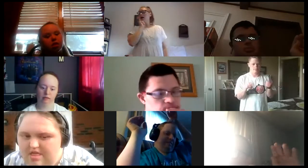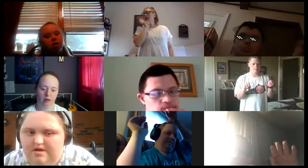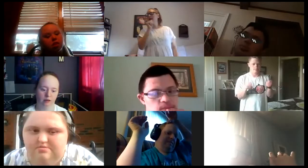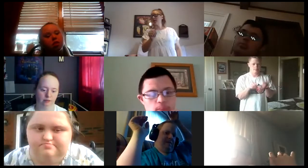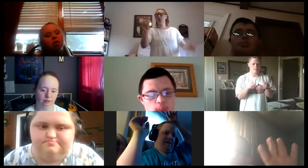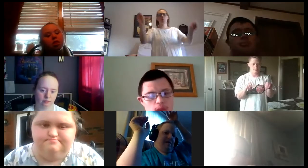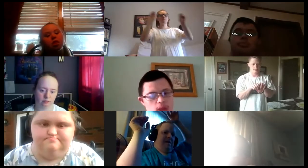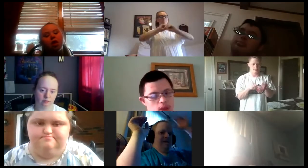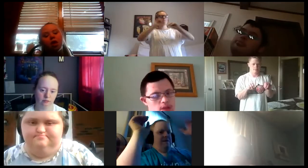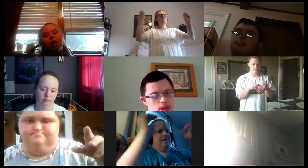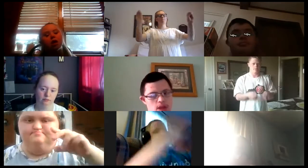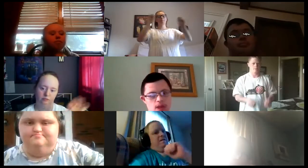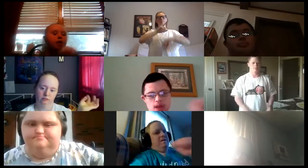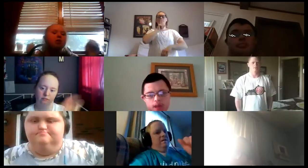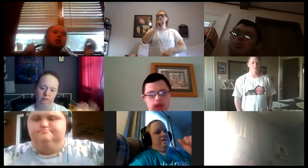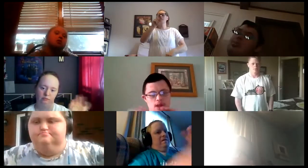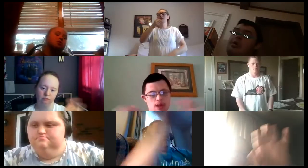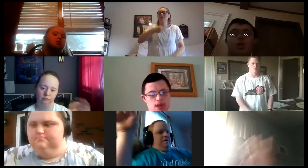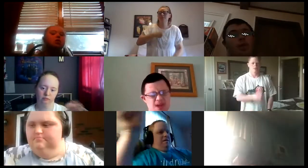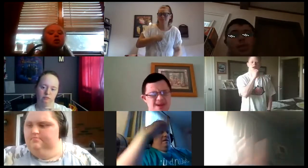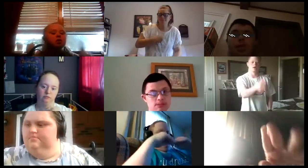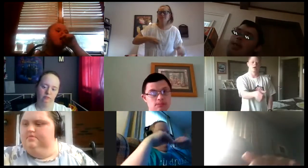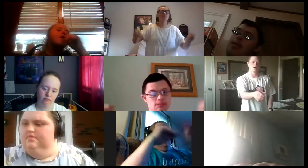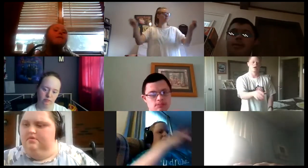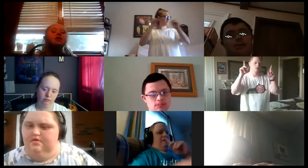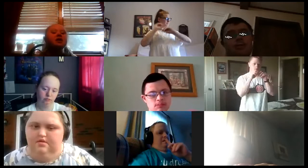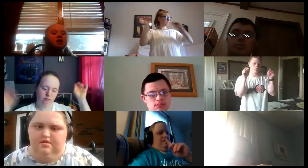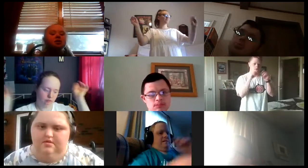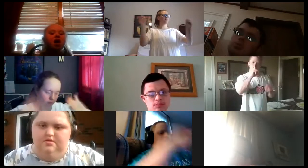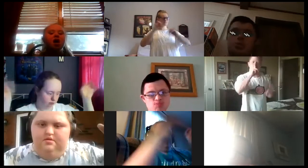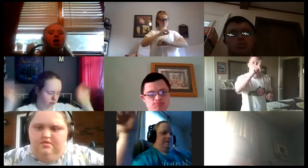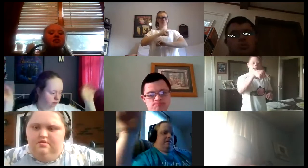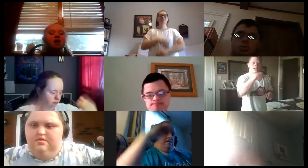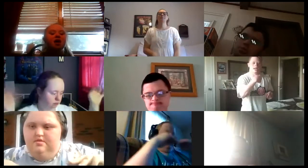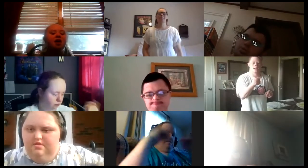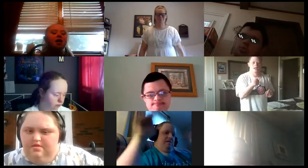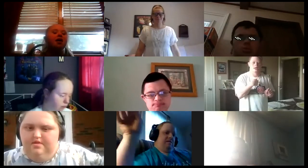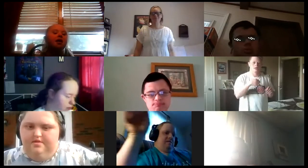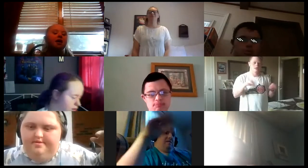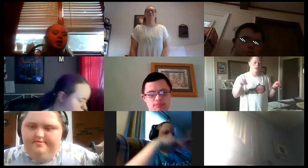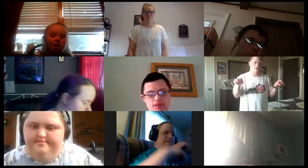Can't nobody tell me nothing.